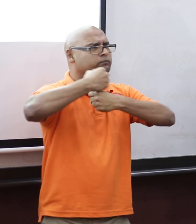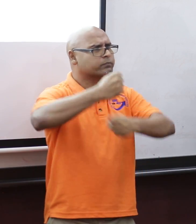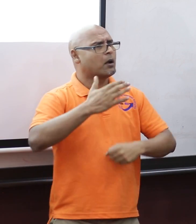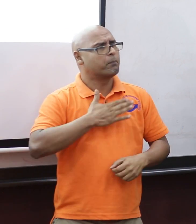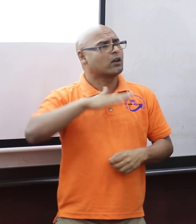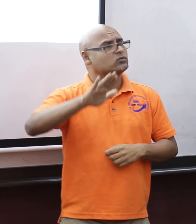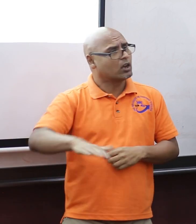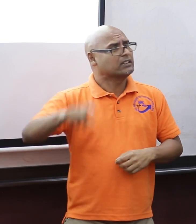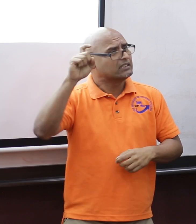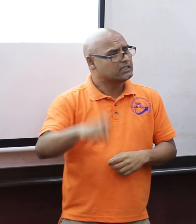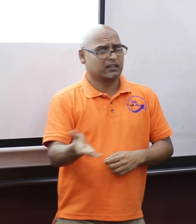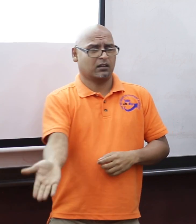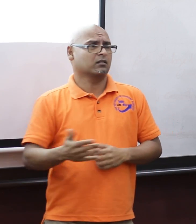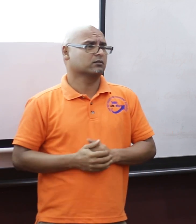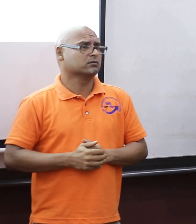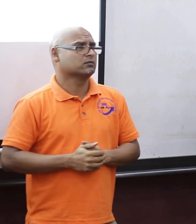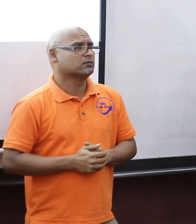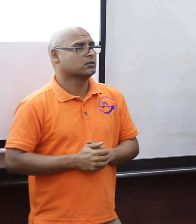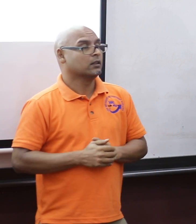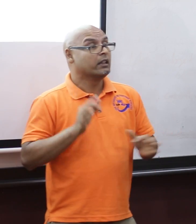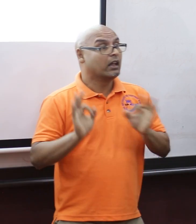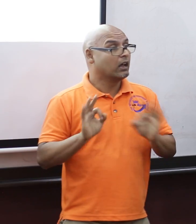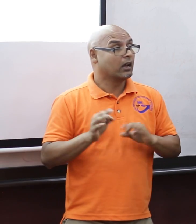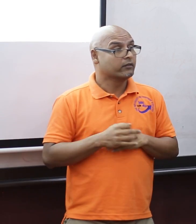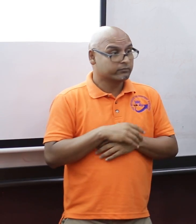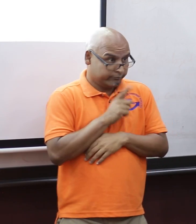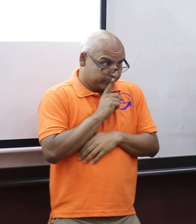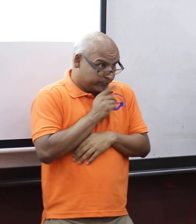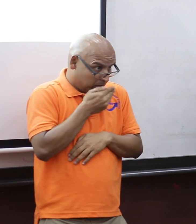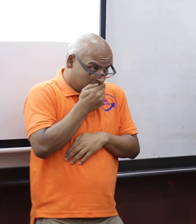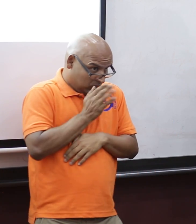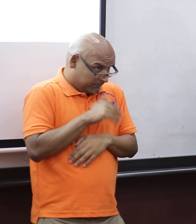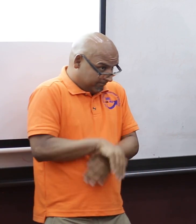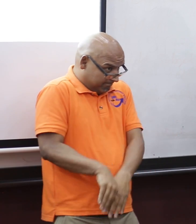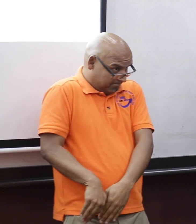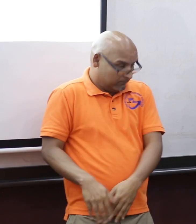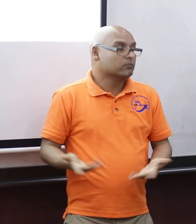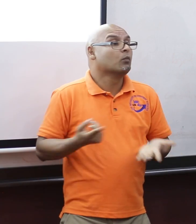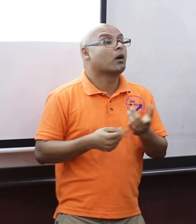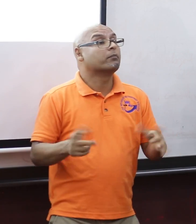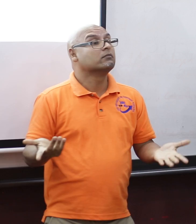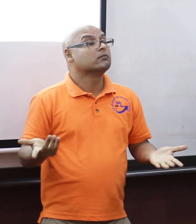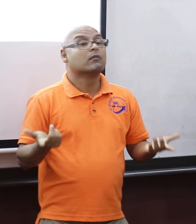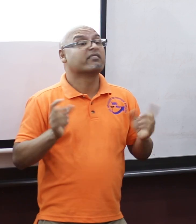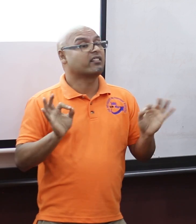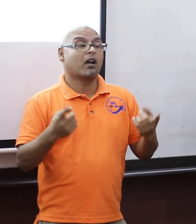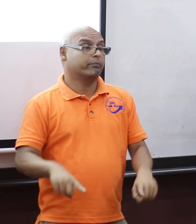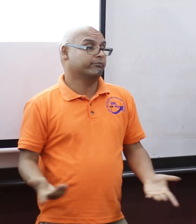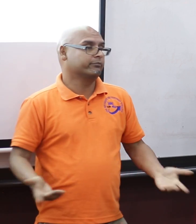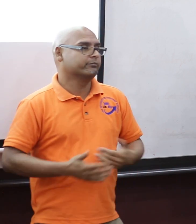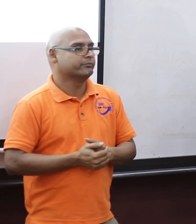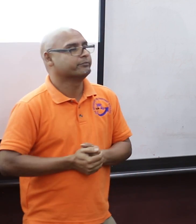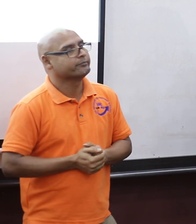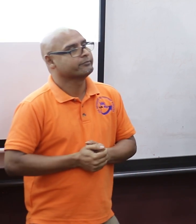attention. Okay? So therefore, I am saying that we also need to